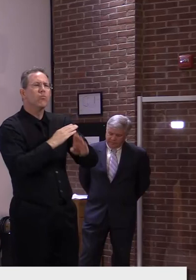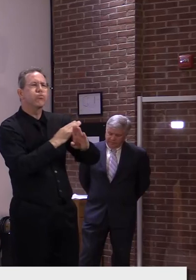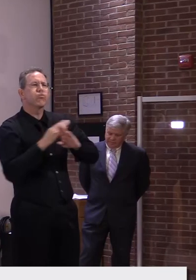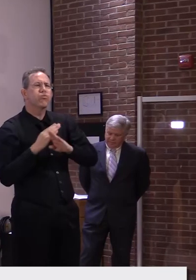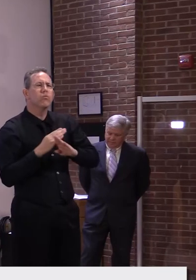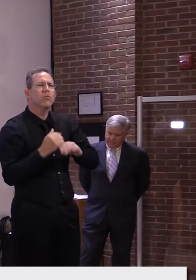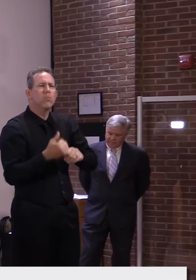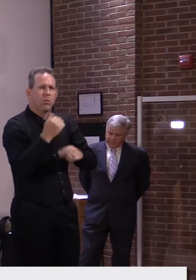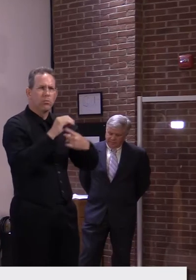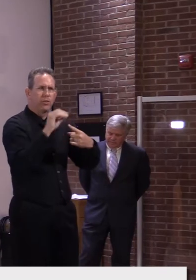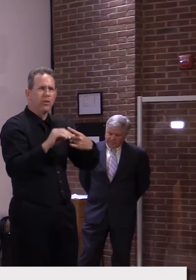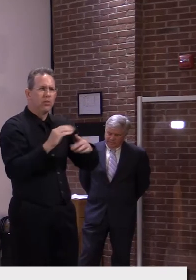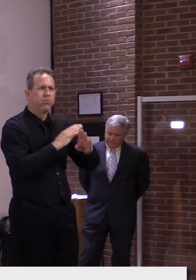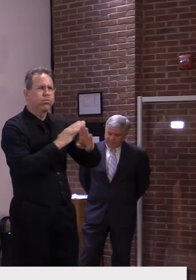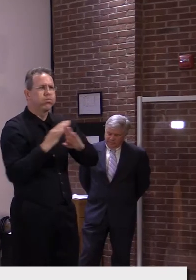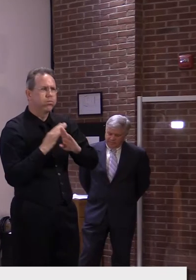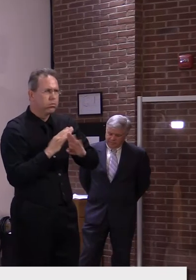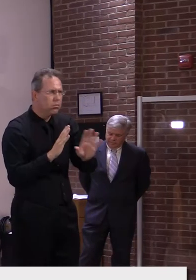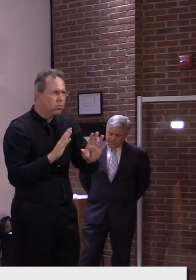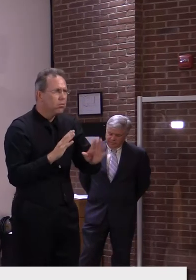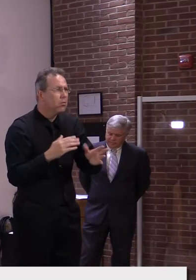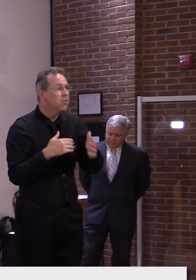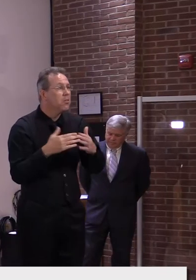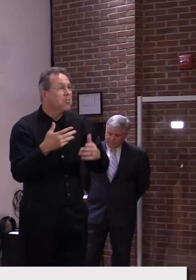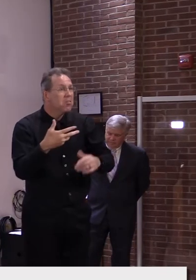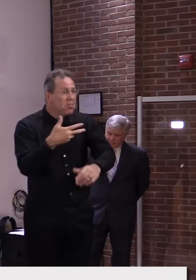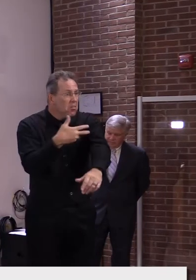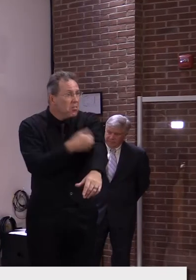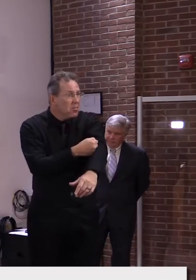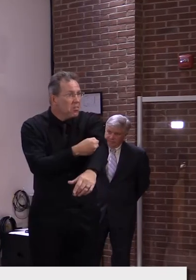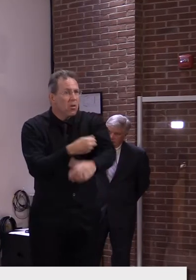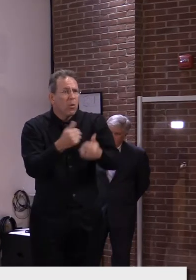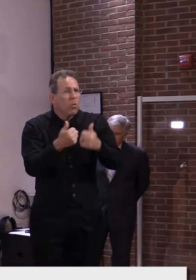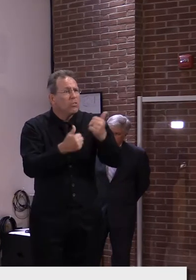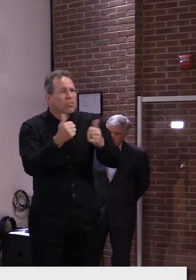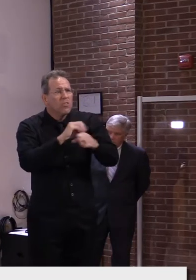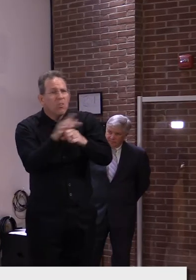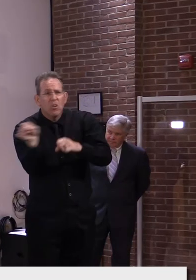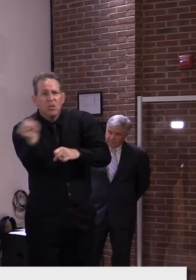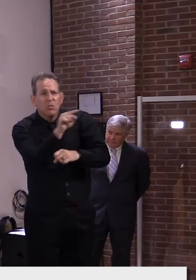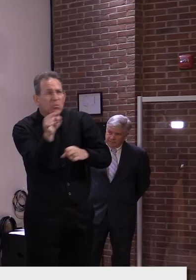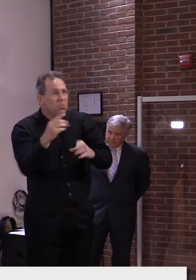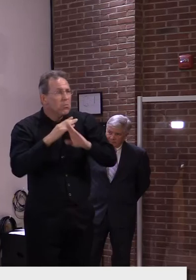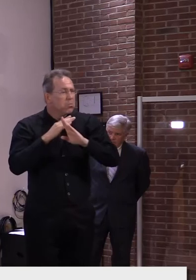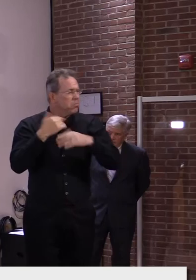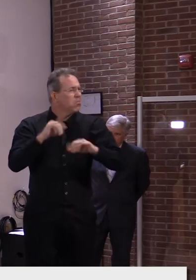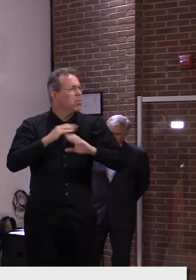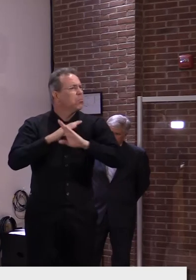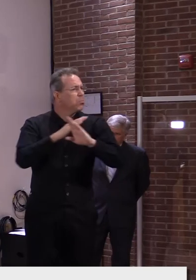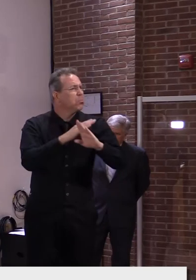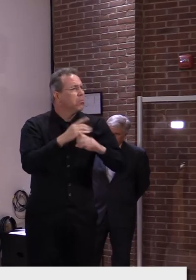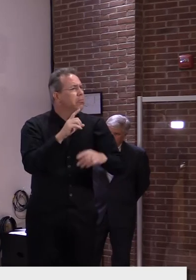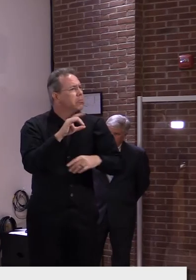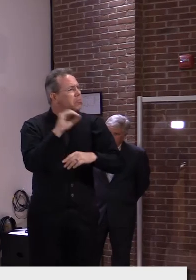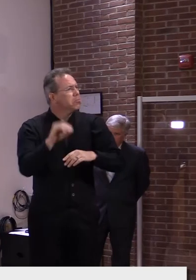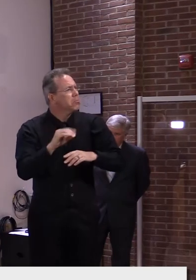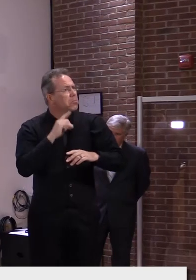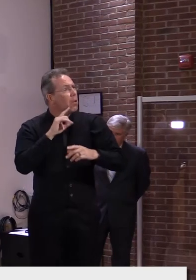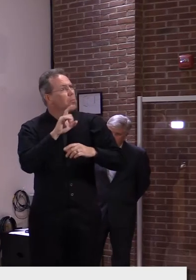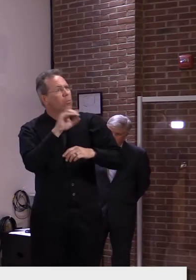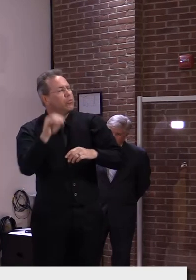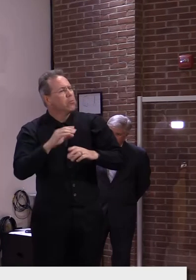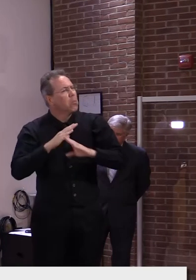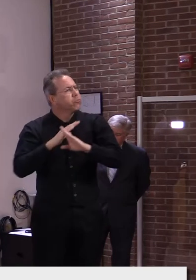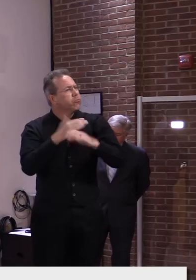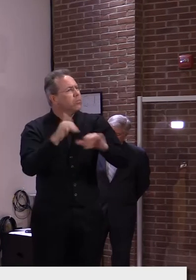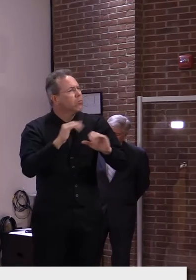vaccines have only allowed people to get mild illness at the most. So we're not so concerned about all the variants